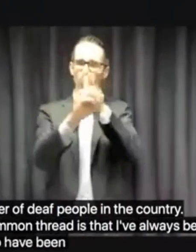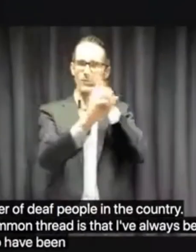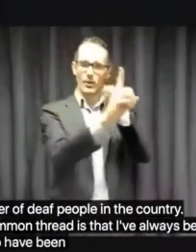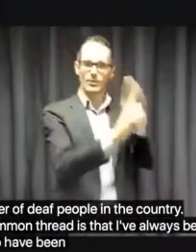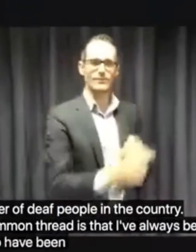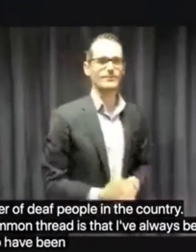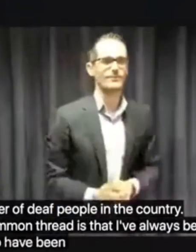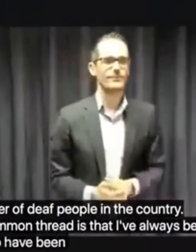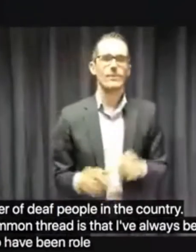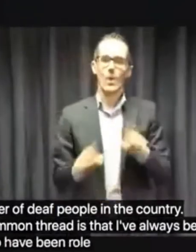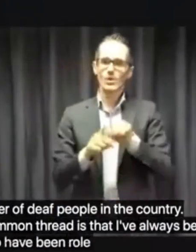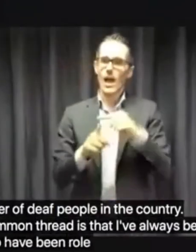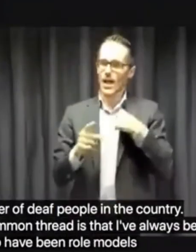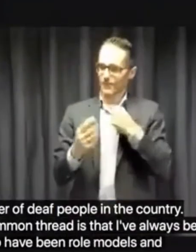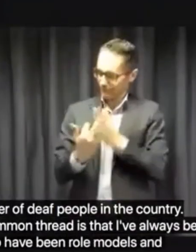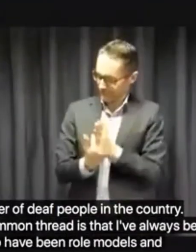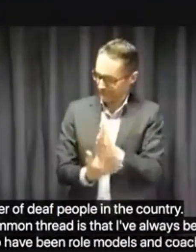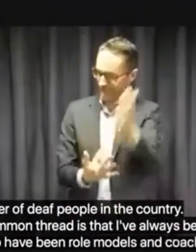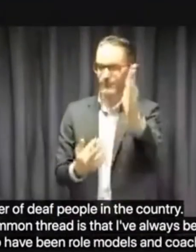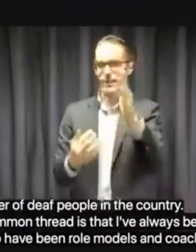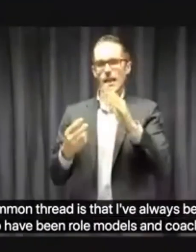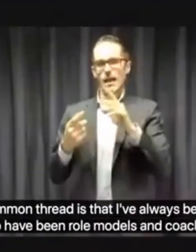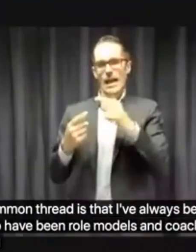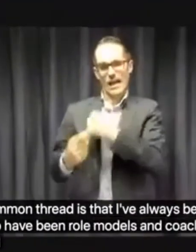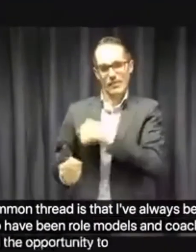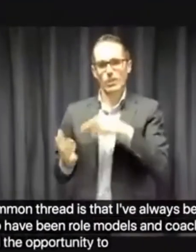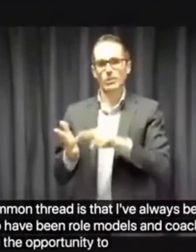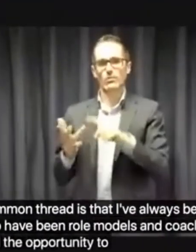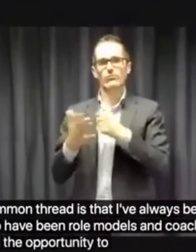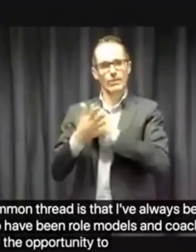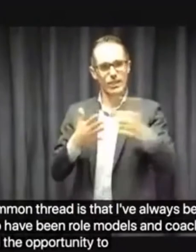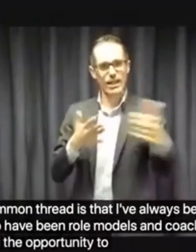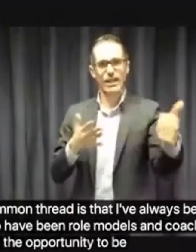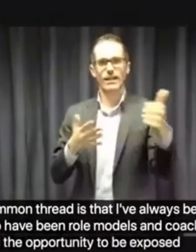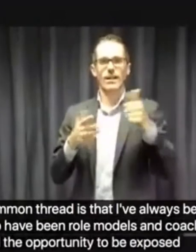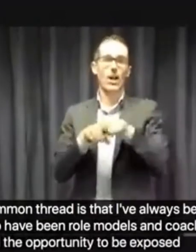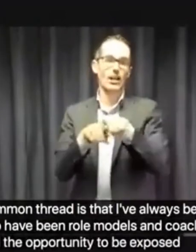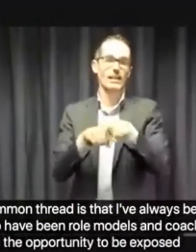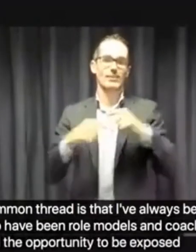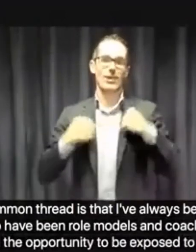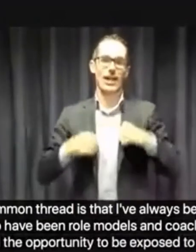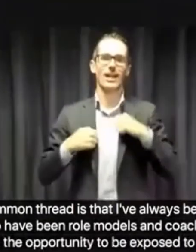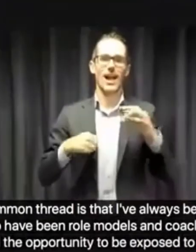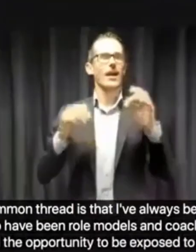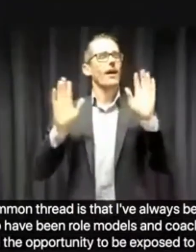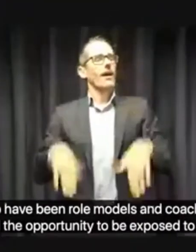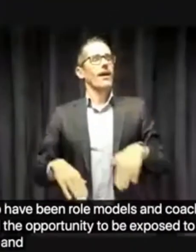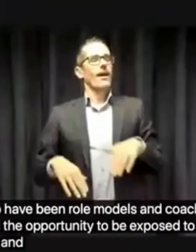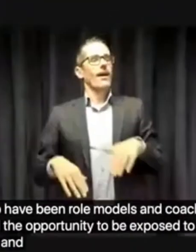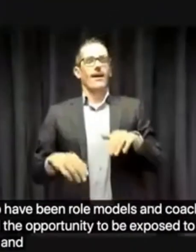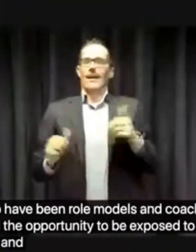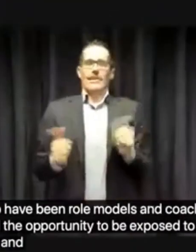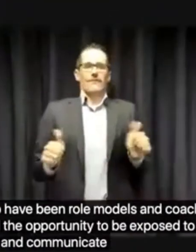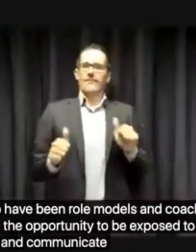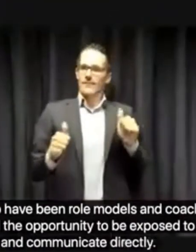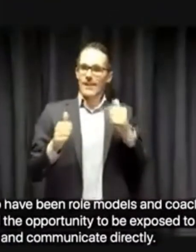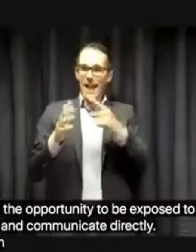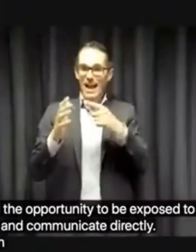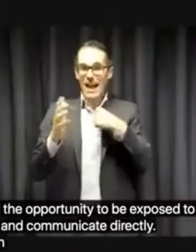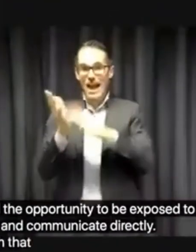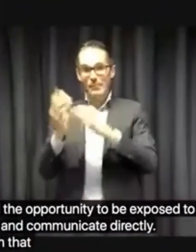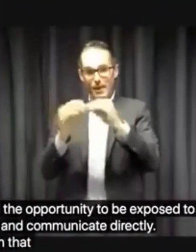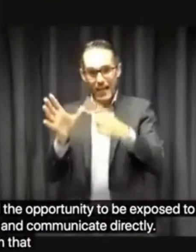be exposed to those role models and communicate directly with them. And through that, I've been committed to regular learning and development and